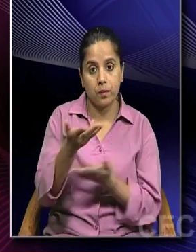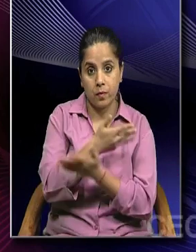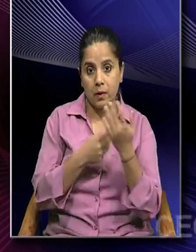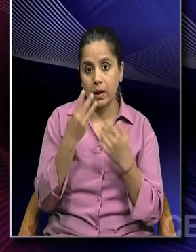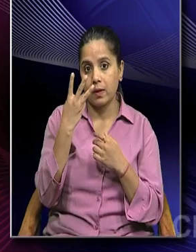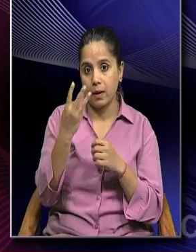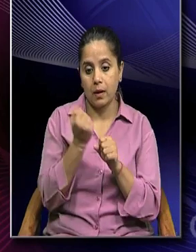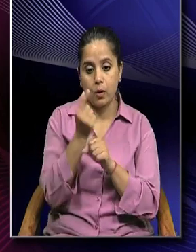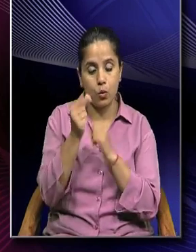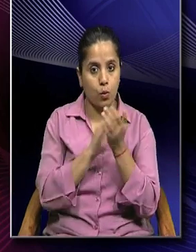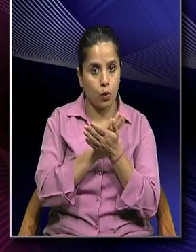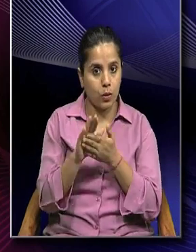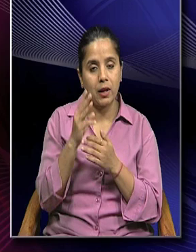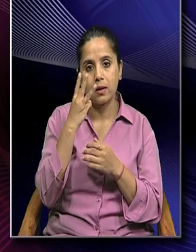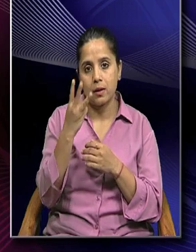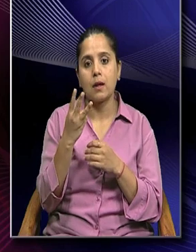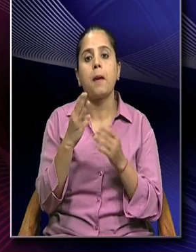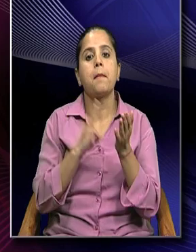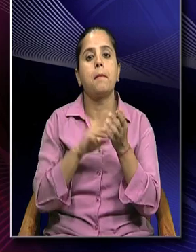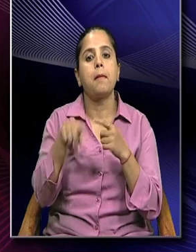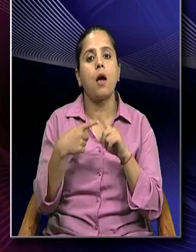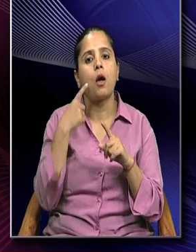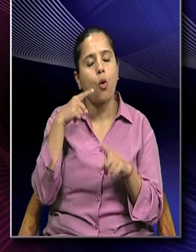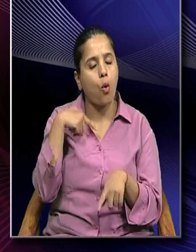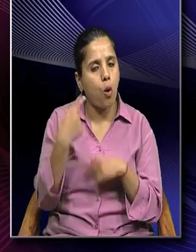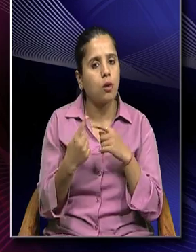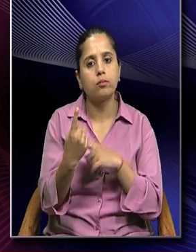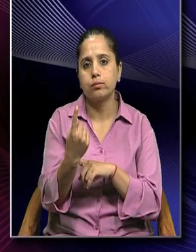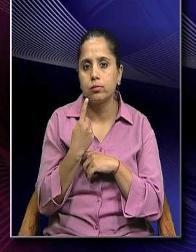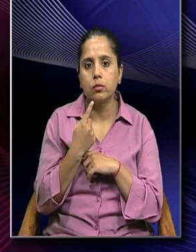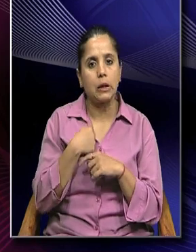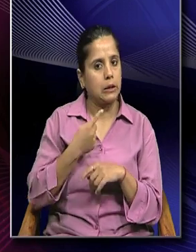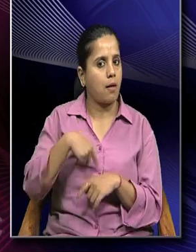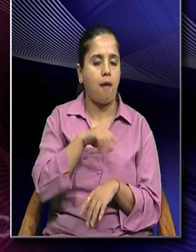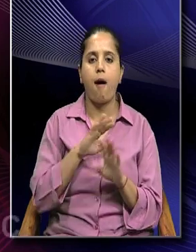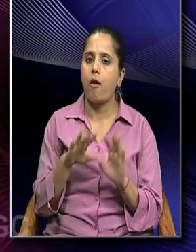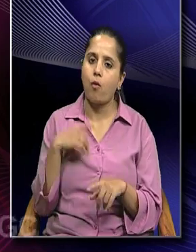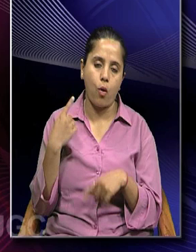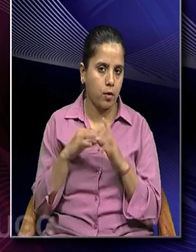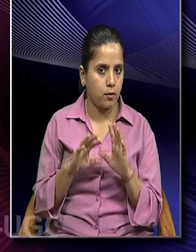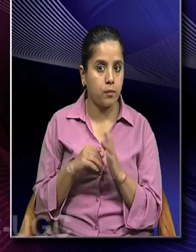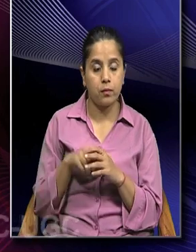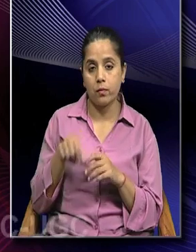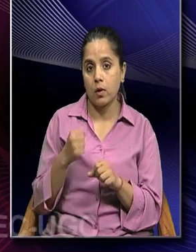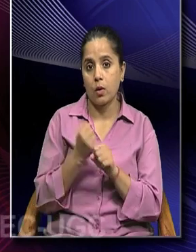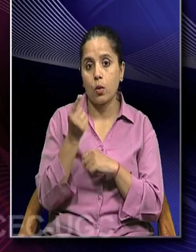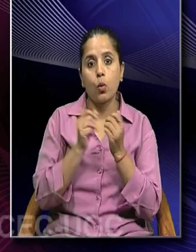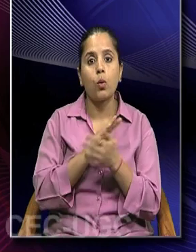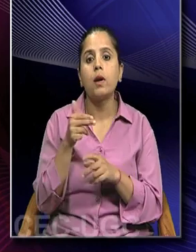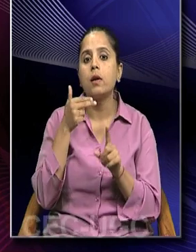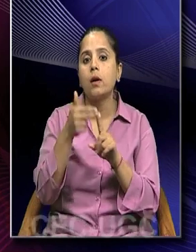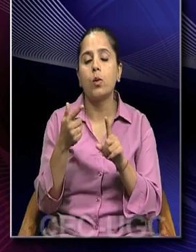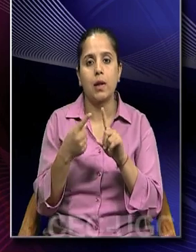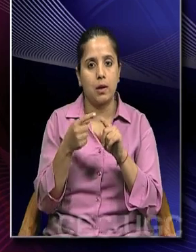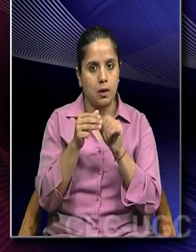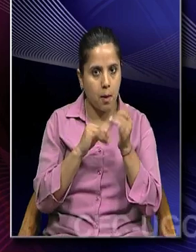three gunas, that is three merits, they always come in front of us. And these gunas are called as